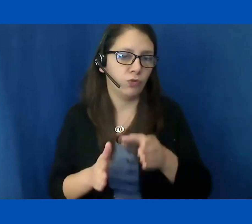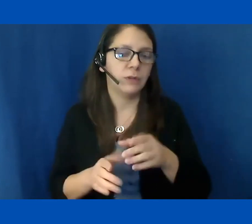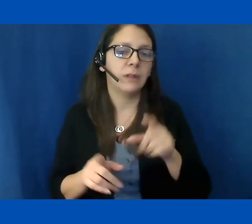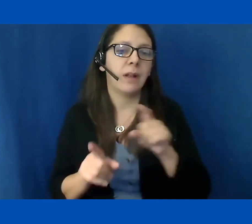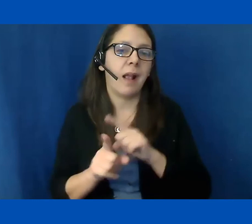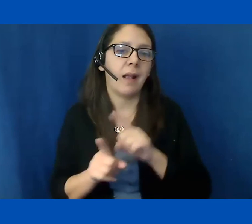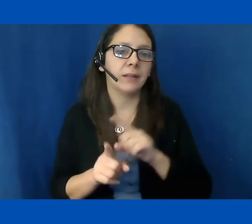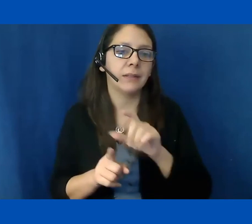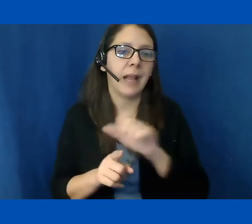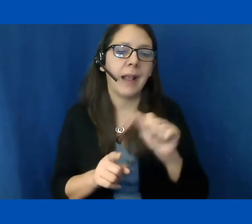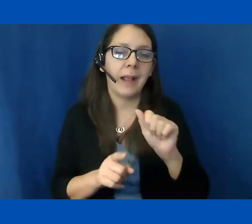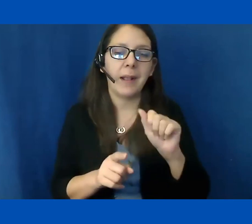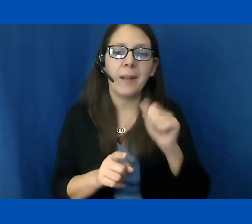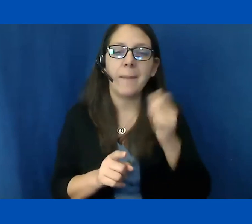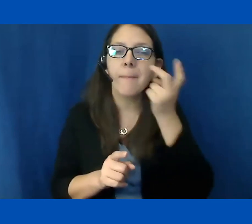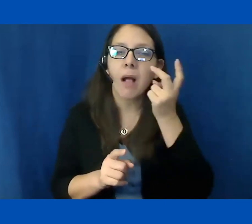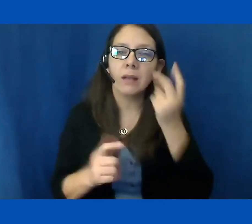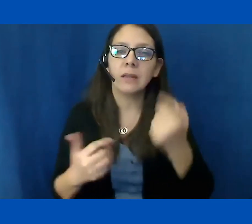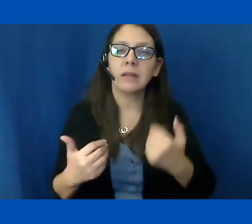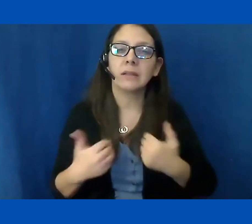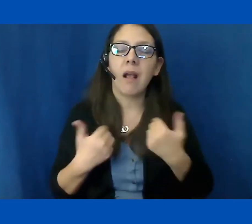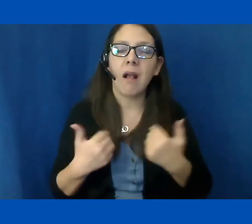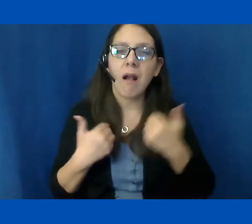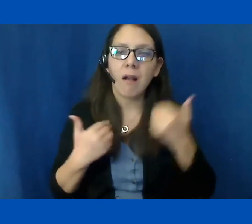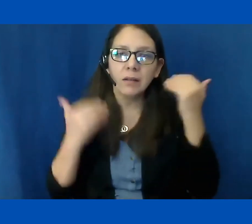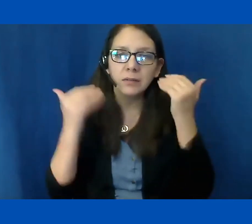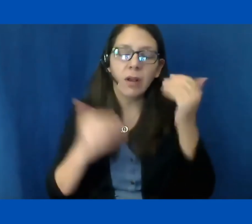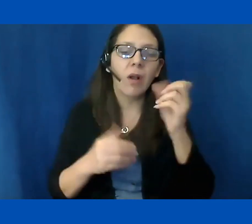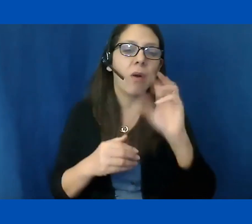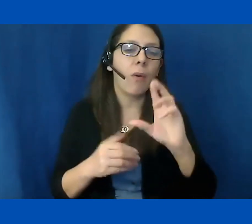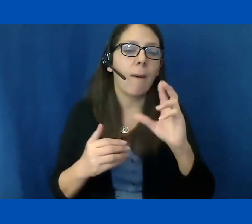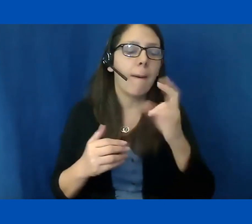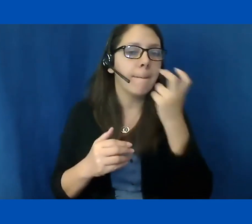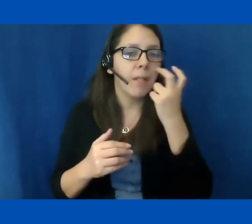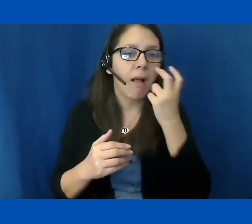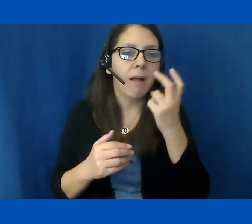blind young adult, as a blind teenager, or as a blind kid in general.